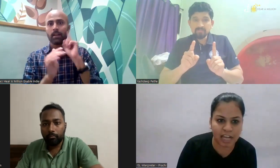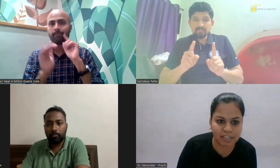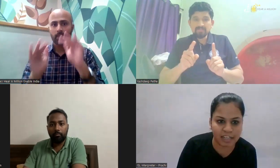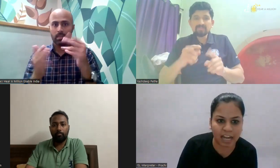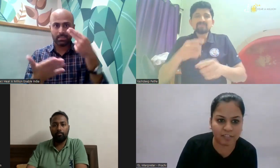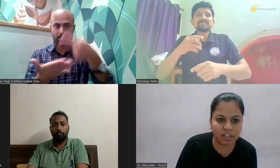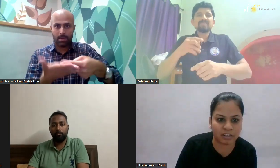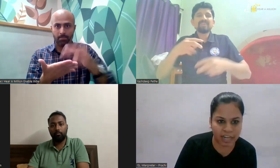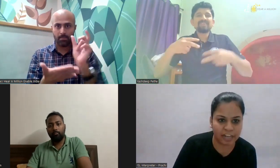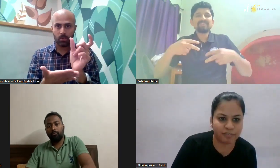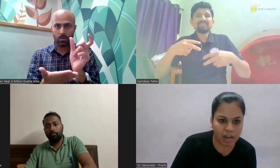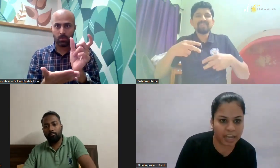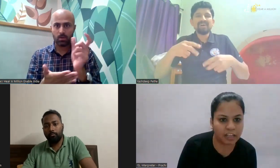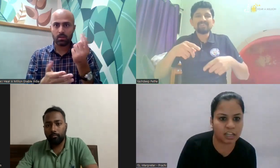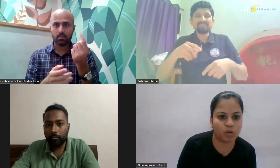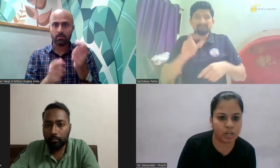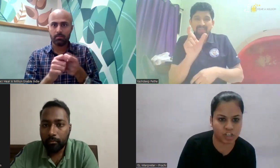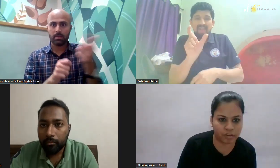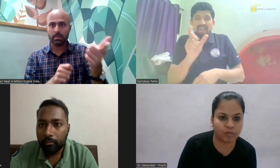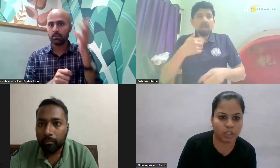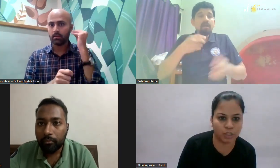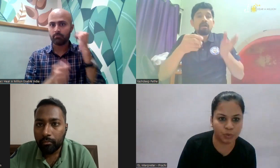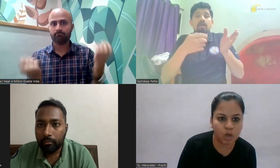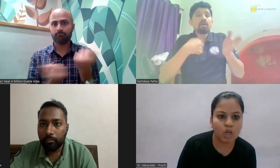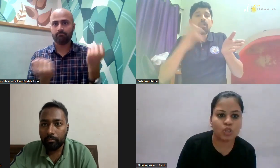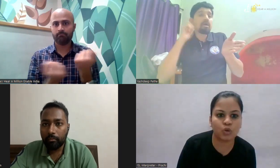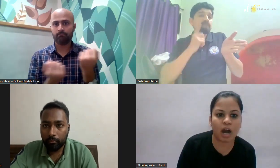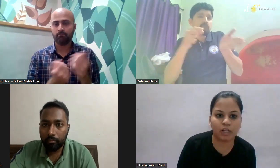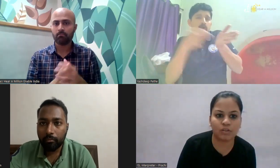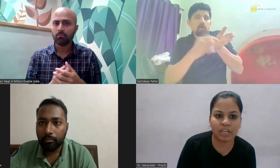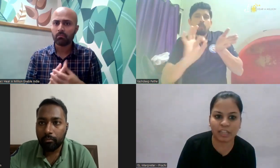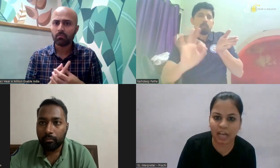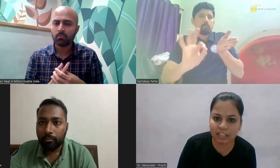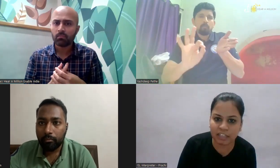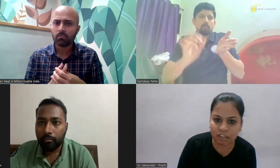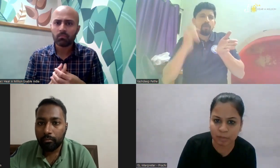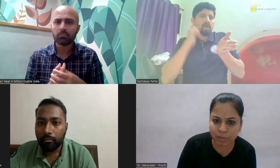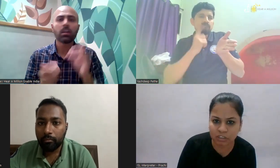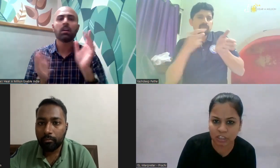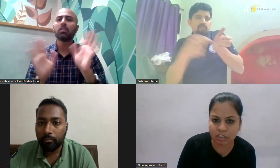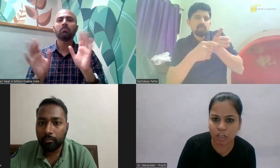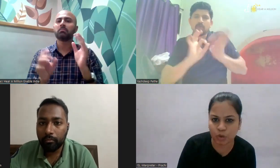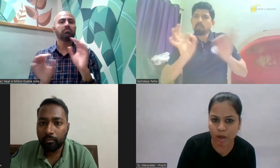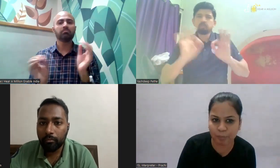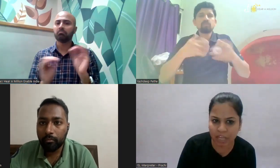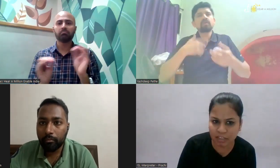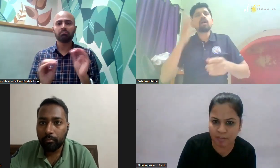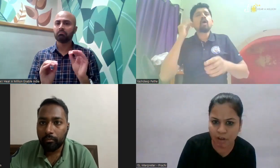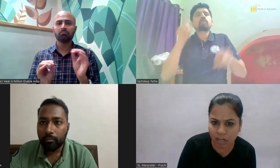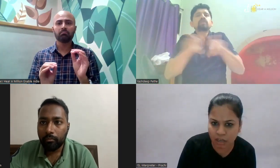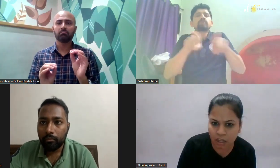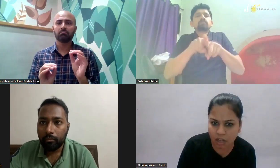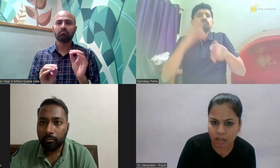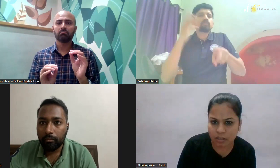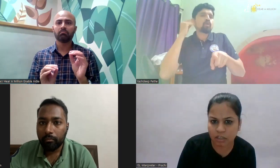Tushar is asking, I will clarify the question for you. So, are you saying that the hearing person you are paying